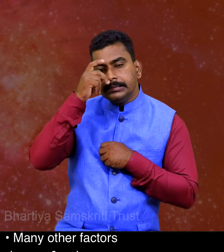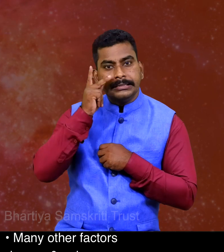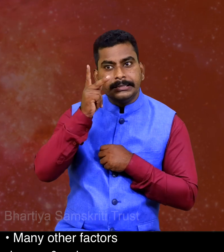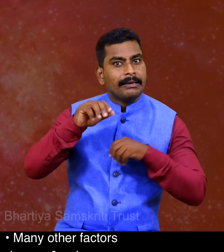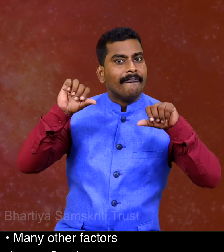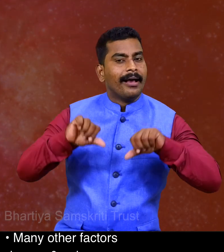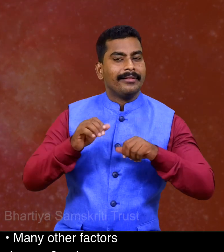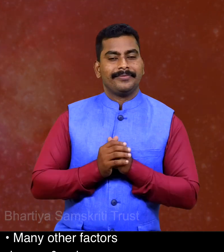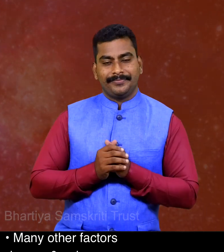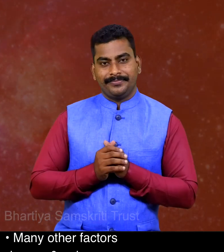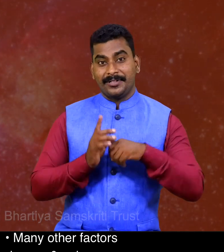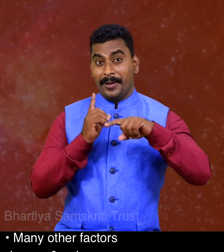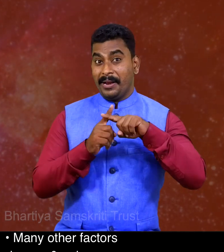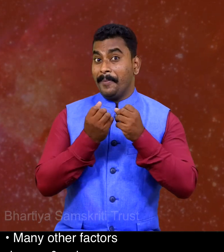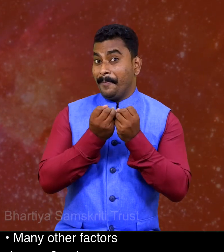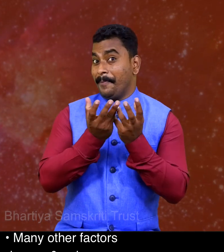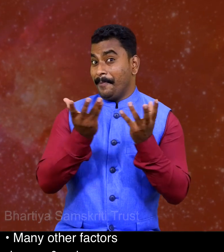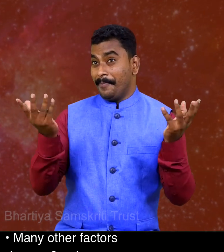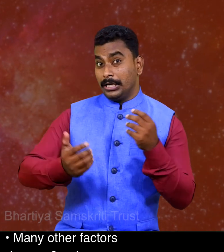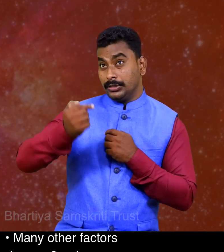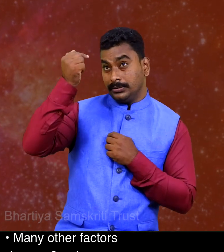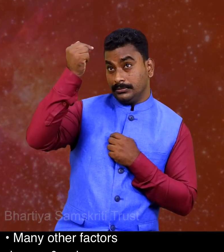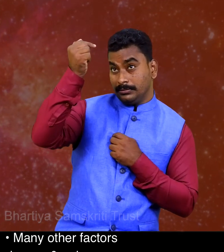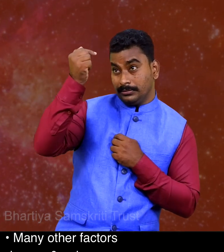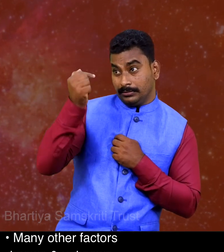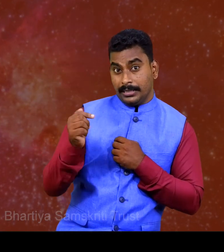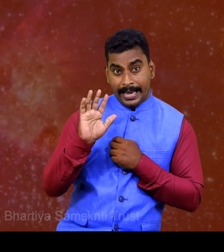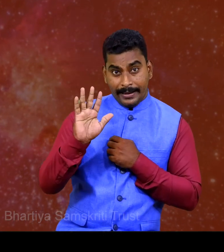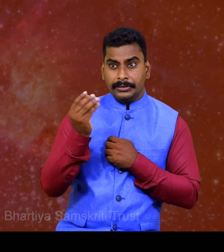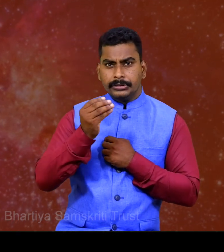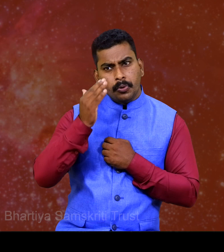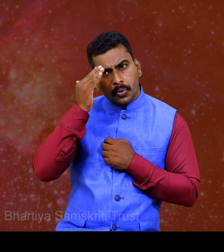and many other factors which are known and unknown.